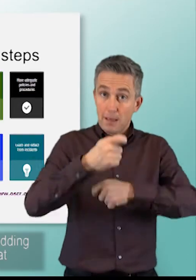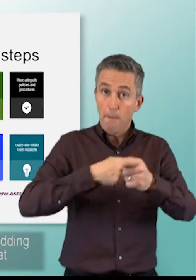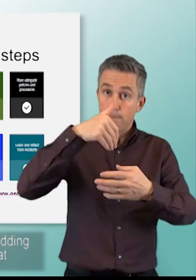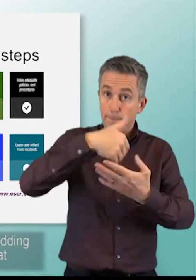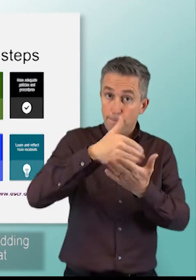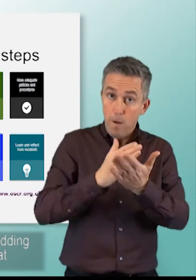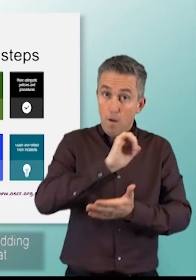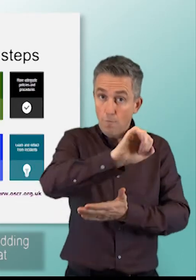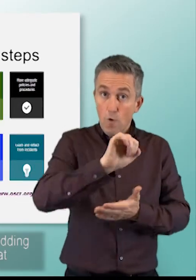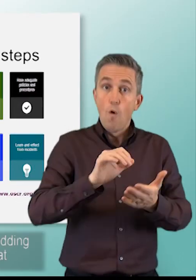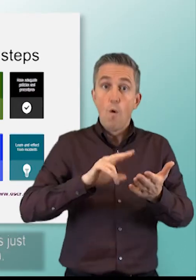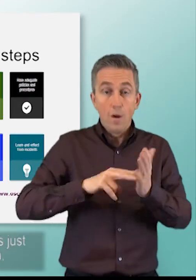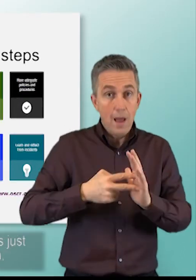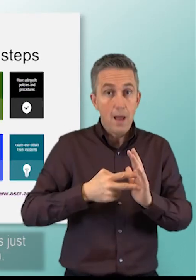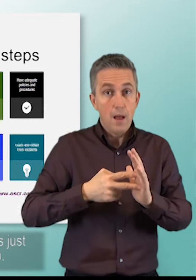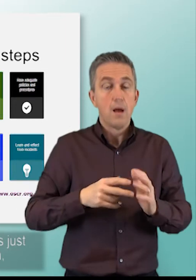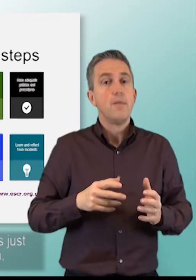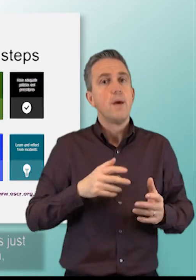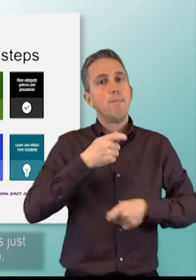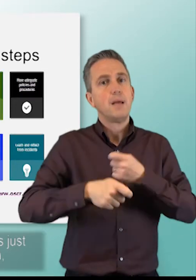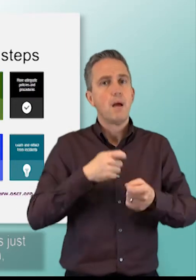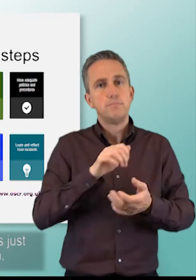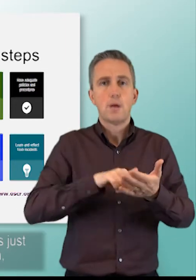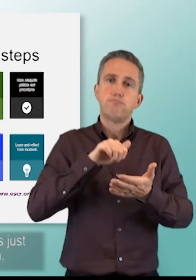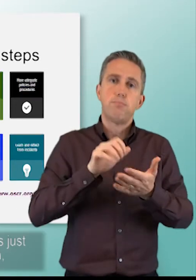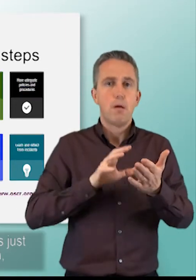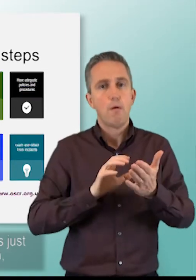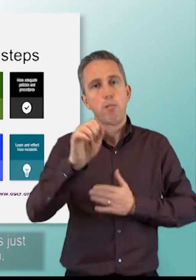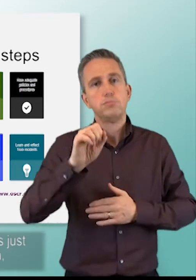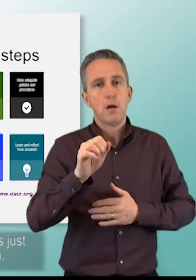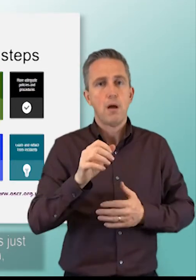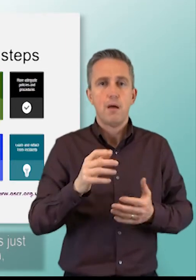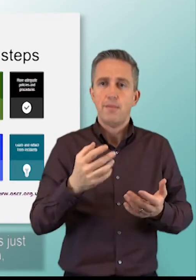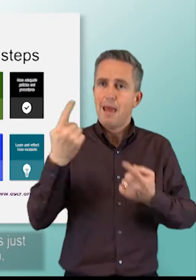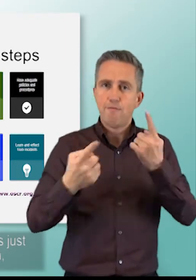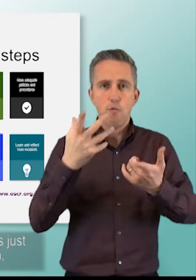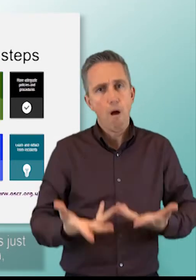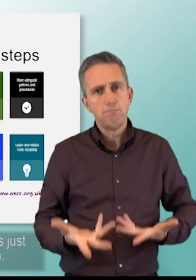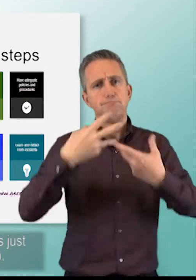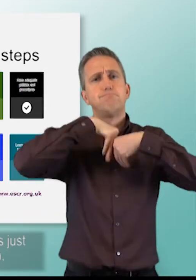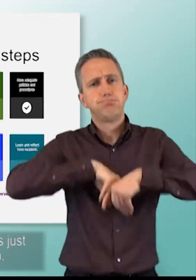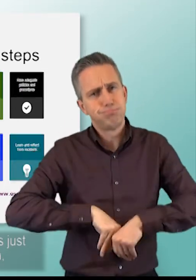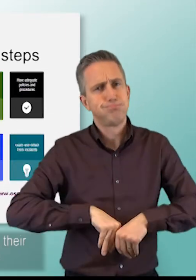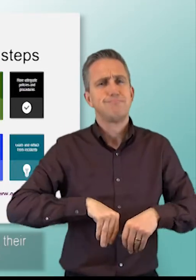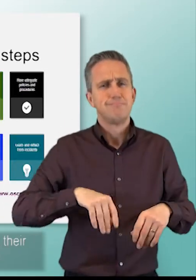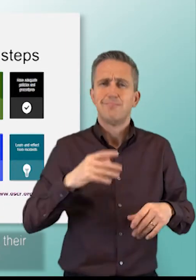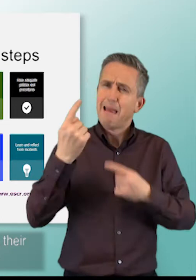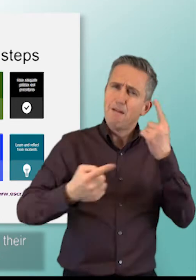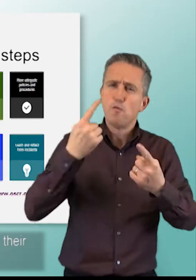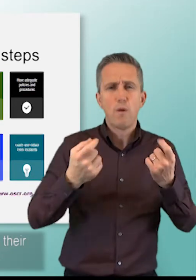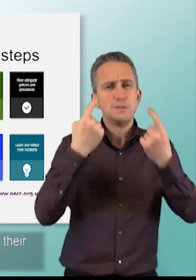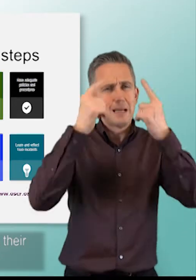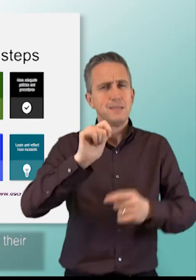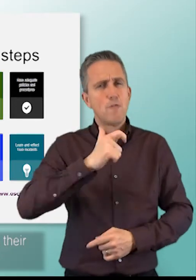overall culture within an organisation that sees safeguarding as just something that you do, it's just something that's embedded in your organisation, it's just something that